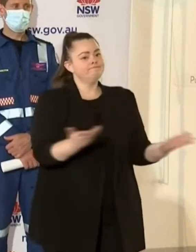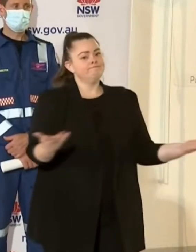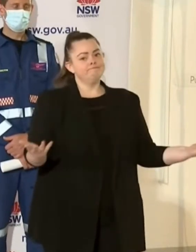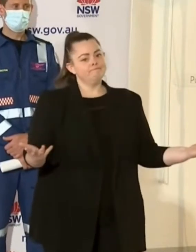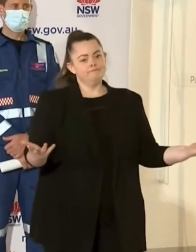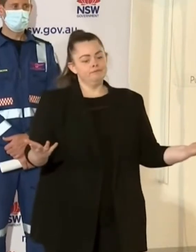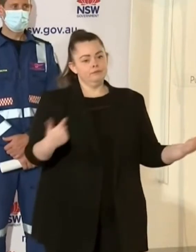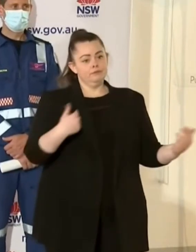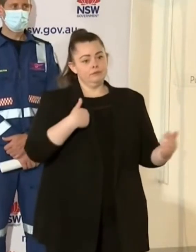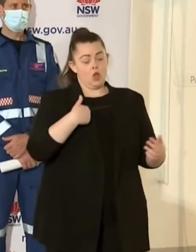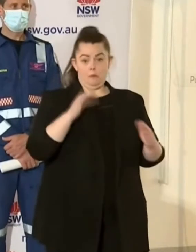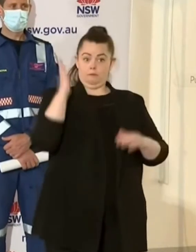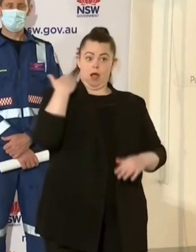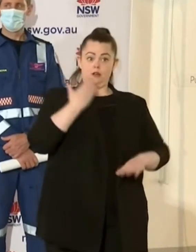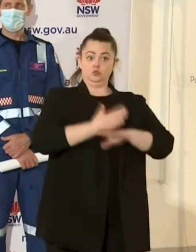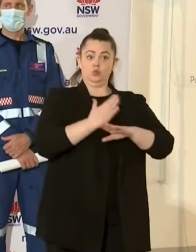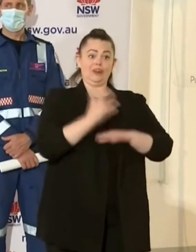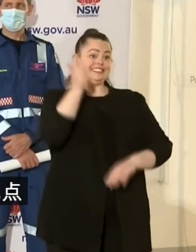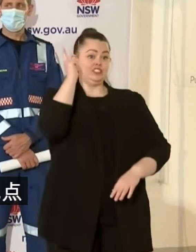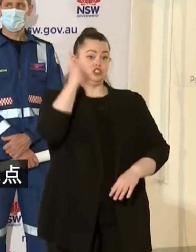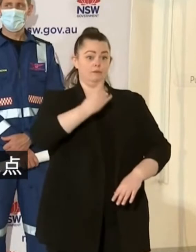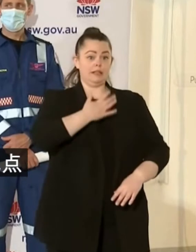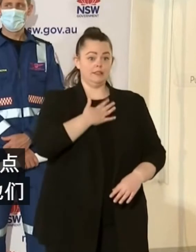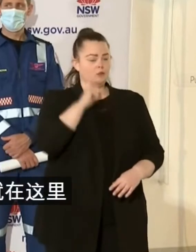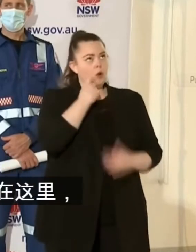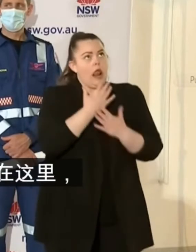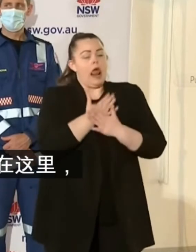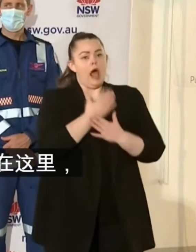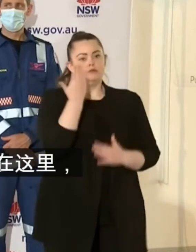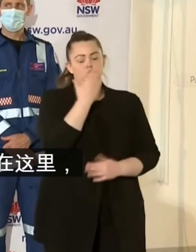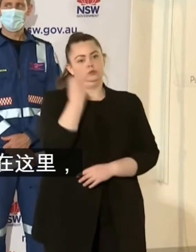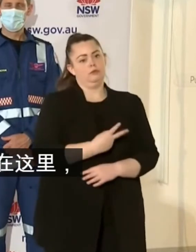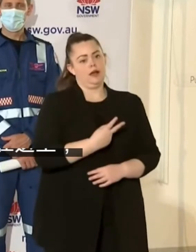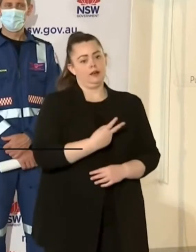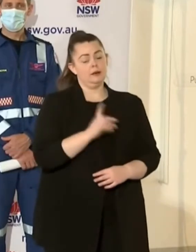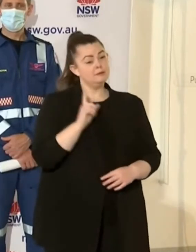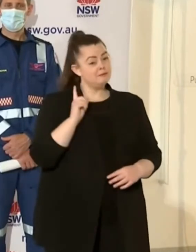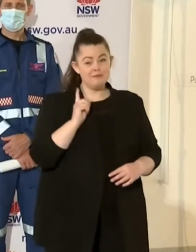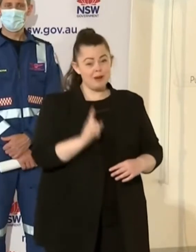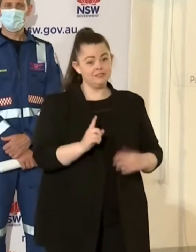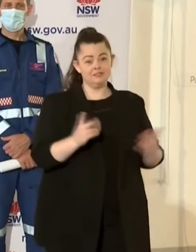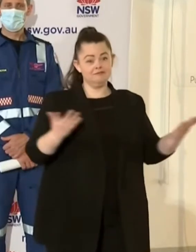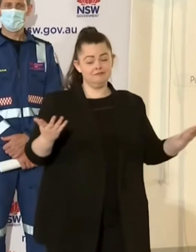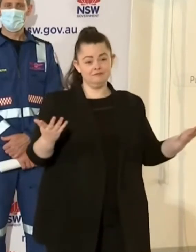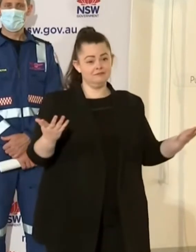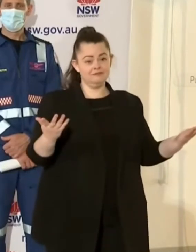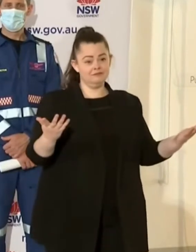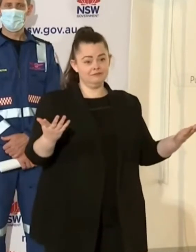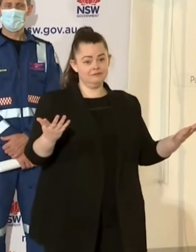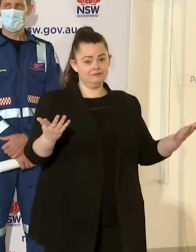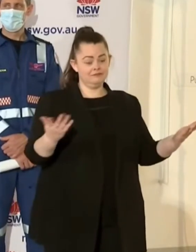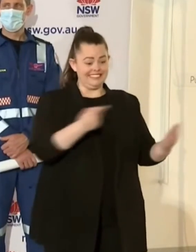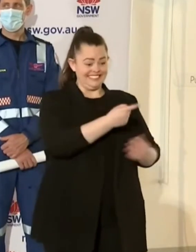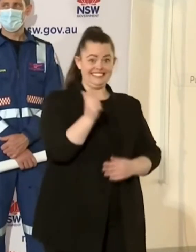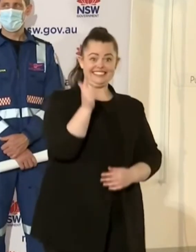But I think the point that the Premier has made in answer to similar questions, I don't think you were here when they were asked, but is that teachers,